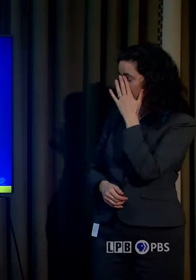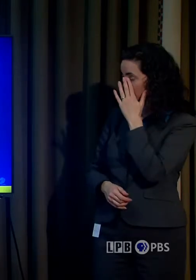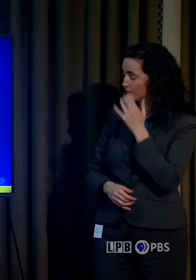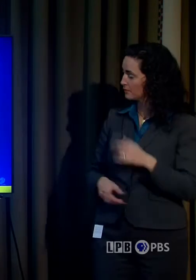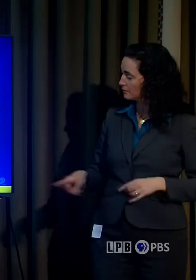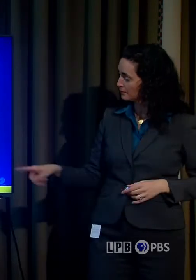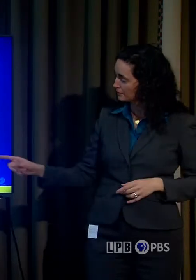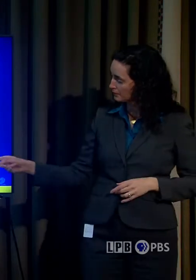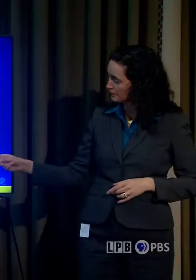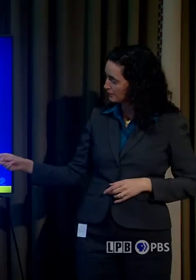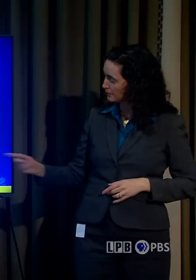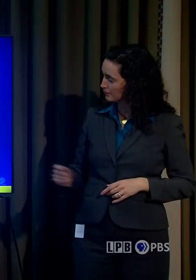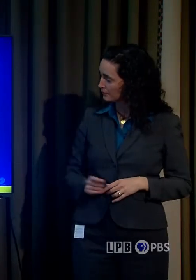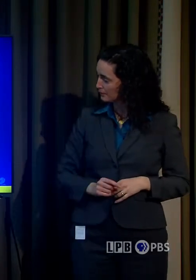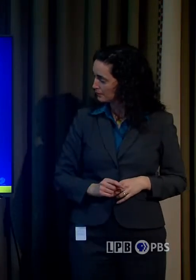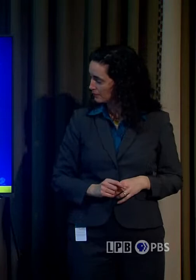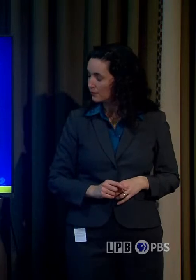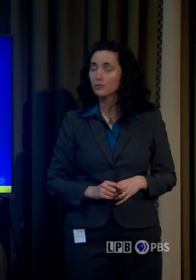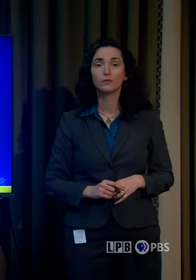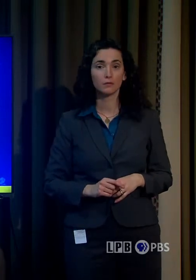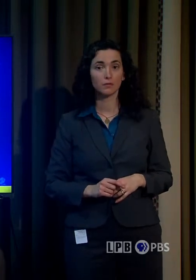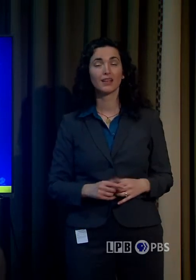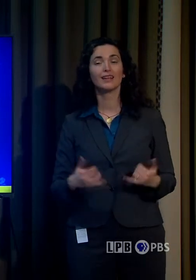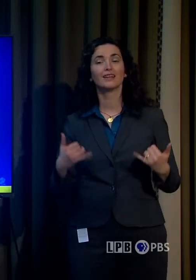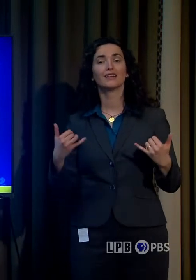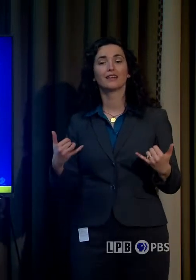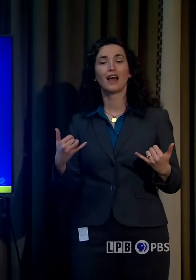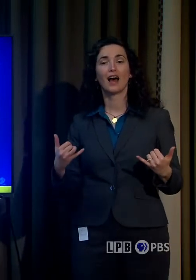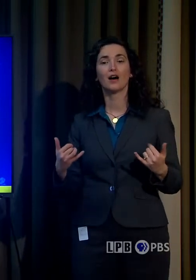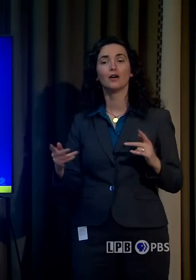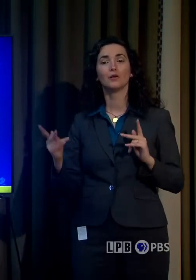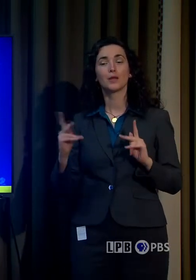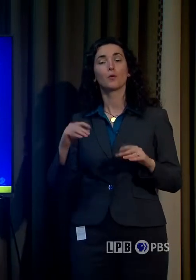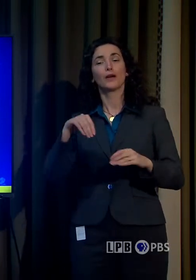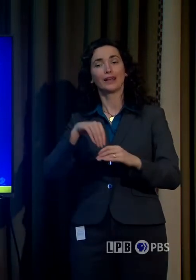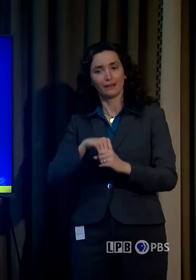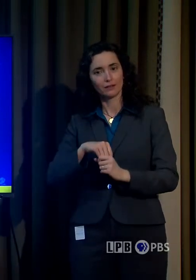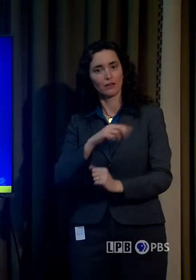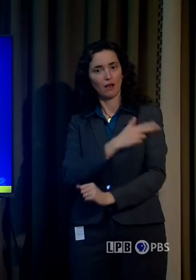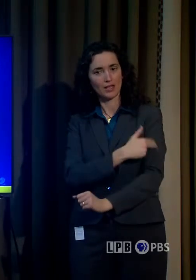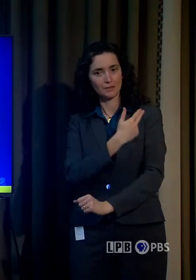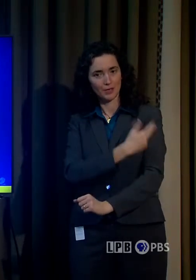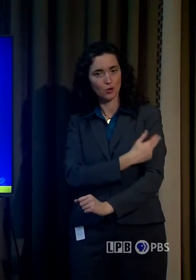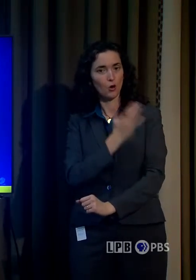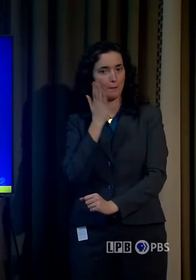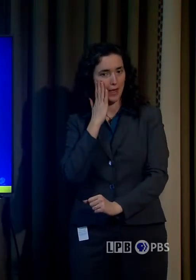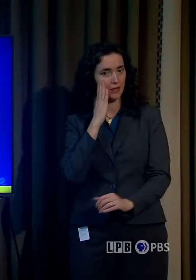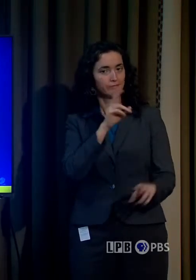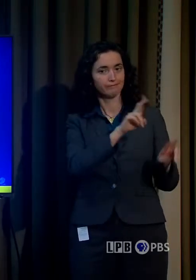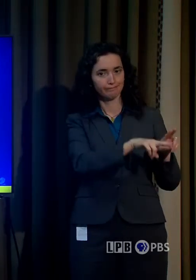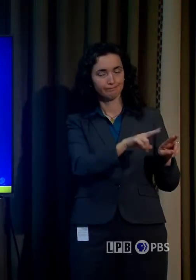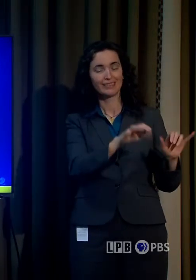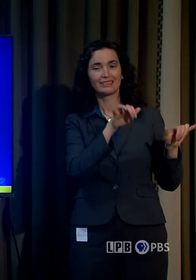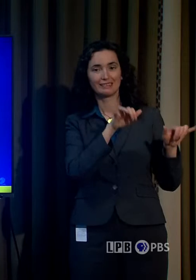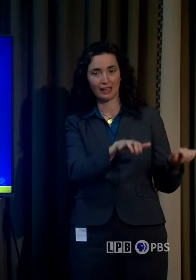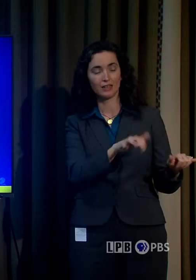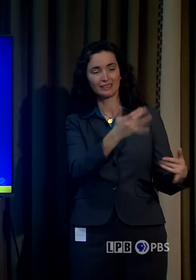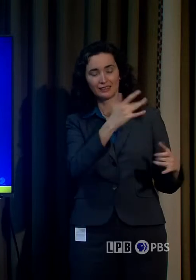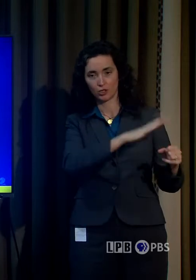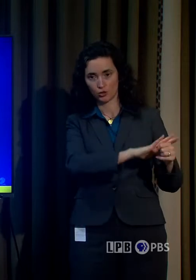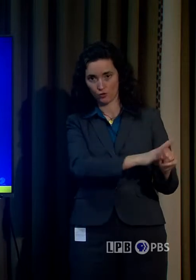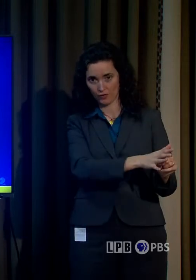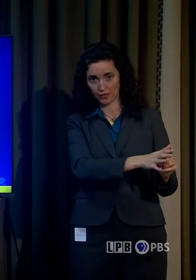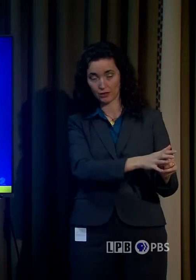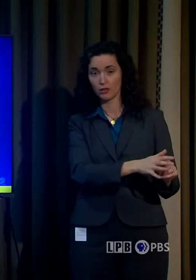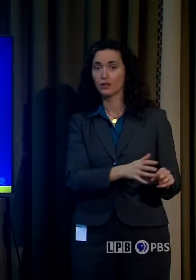we have our number of people who are currently in inpatient hospital beds with COVID right now. Fortunately, we